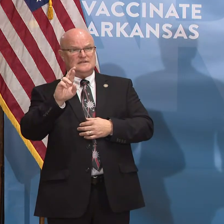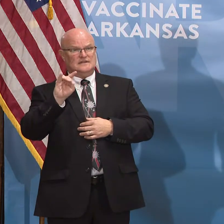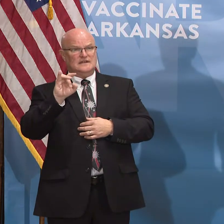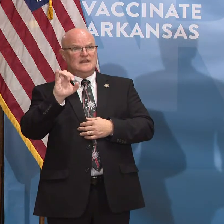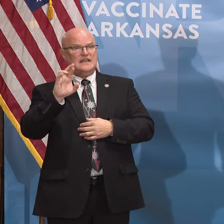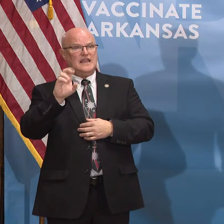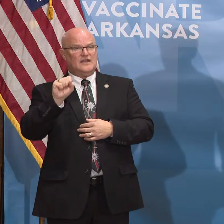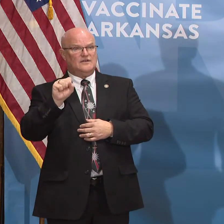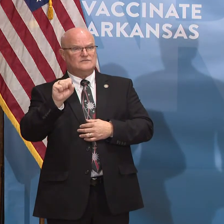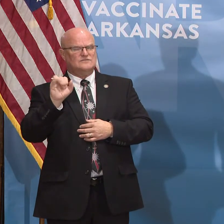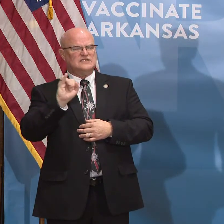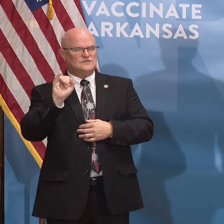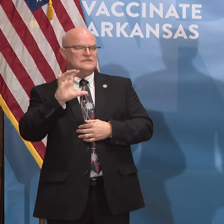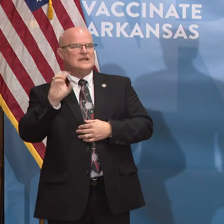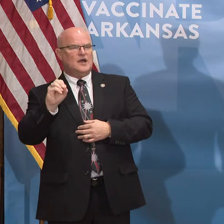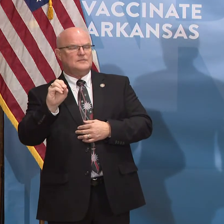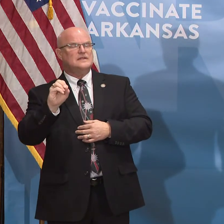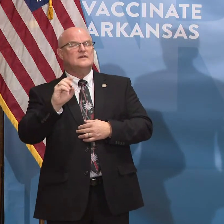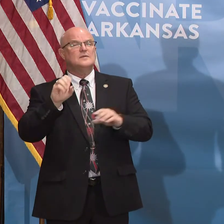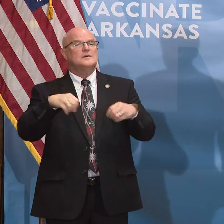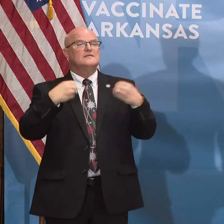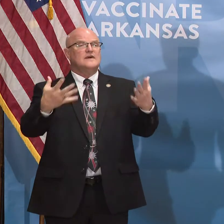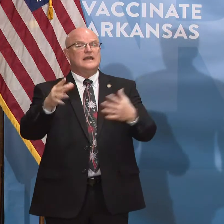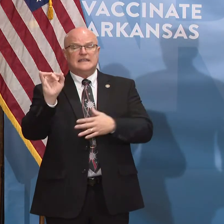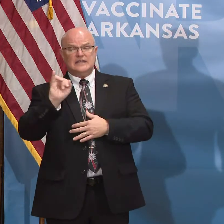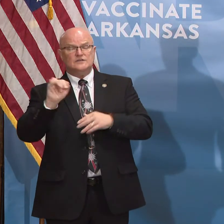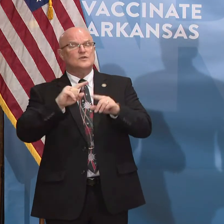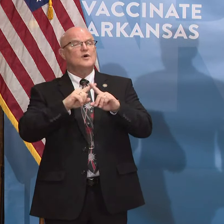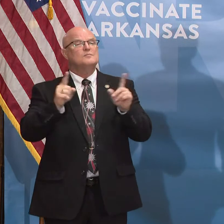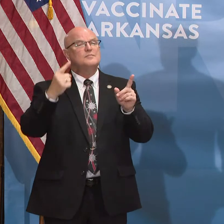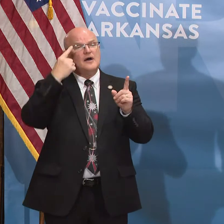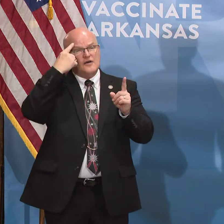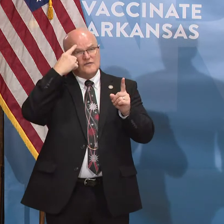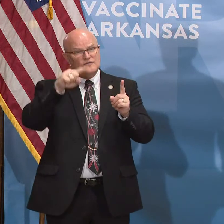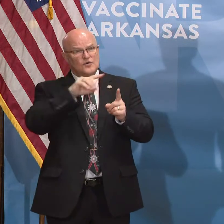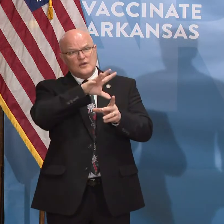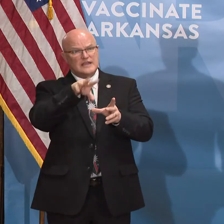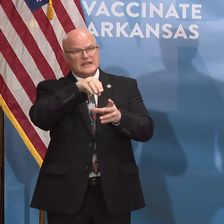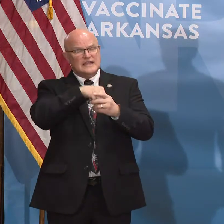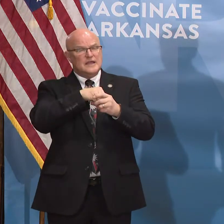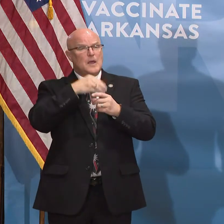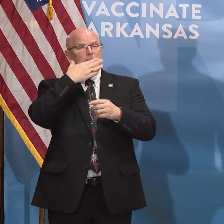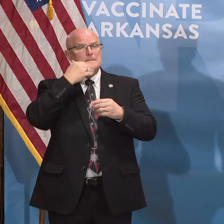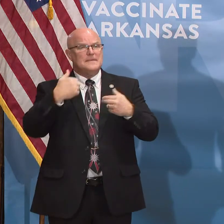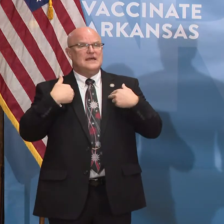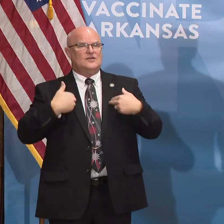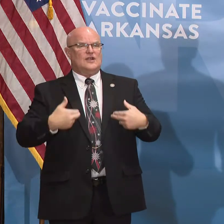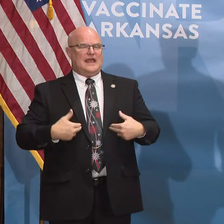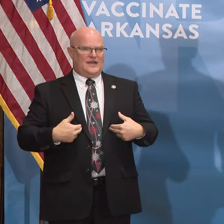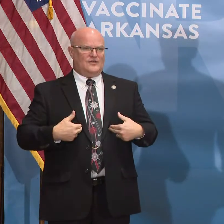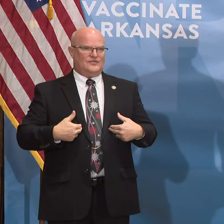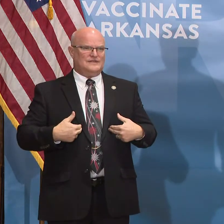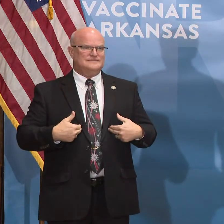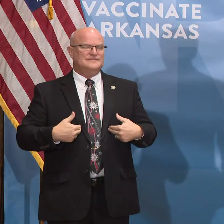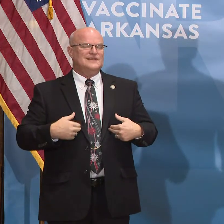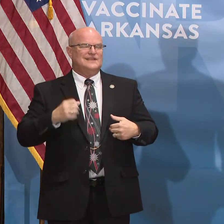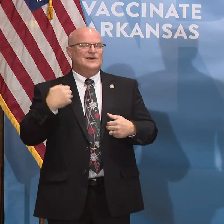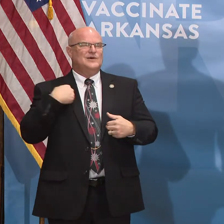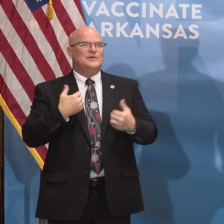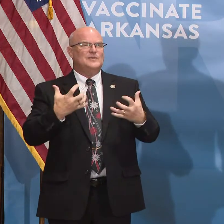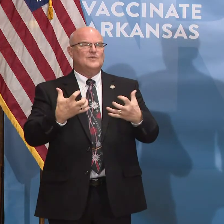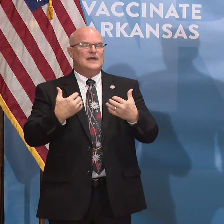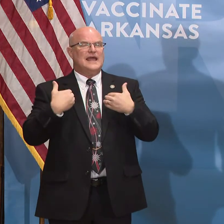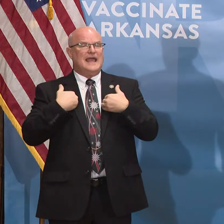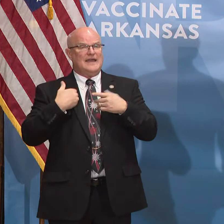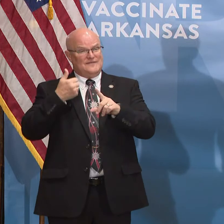being responsible not just for providing insurance, but for engaging in better health outcomes. And so we want to hold